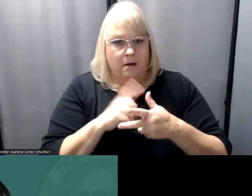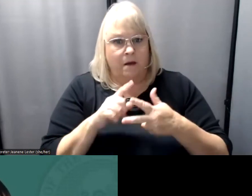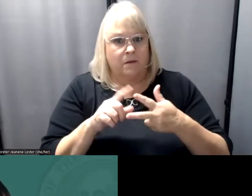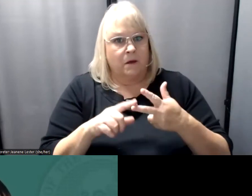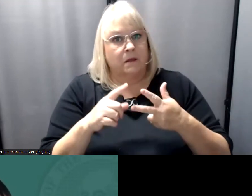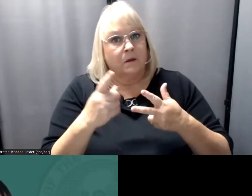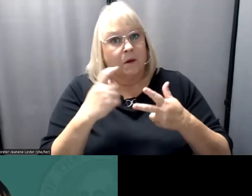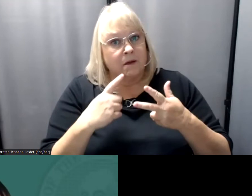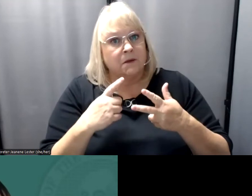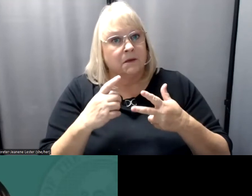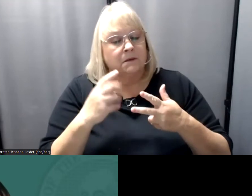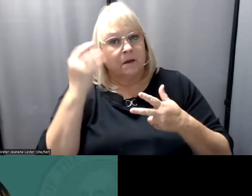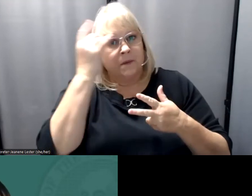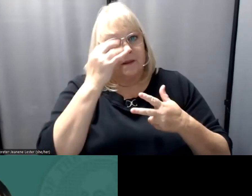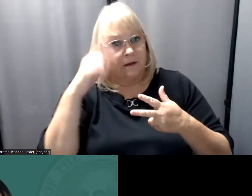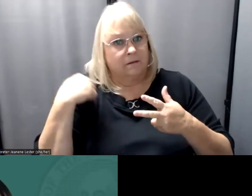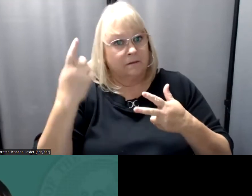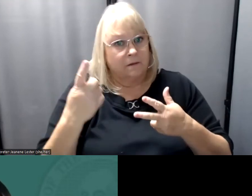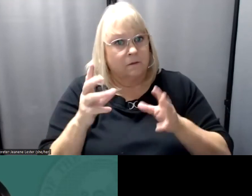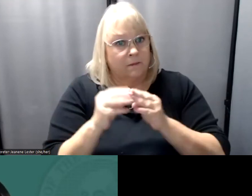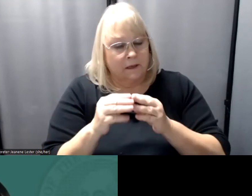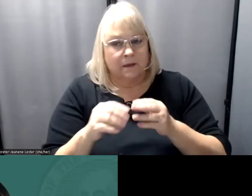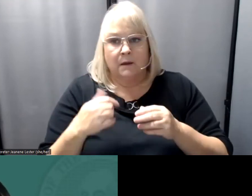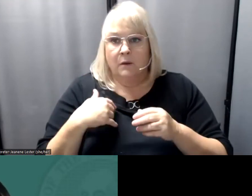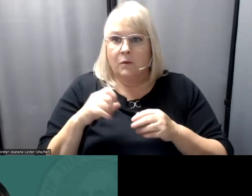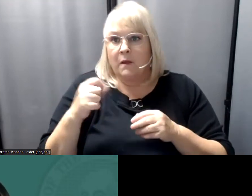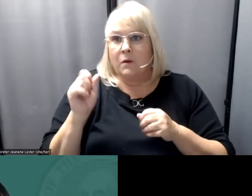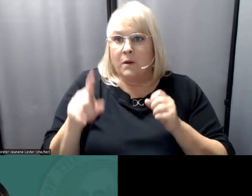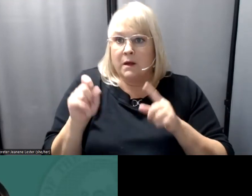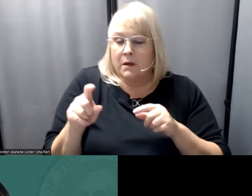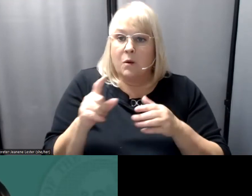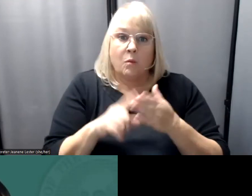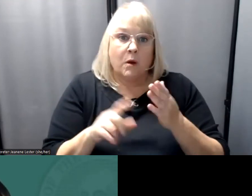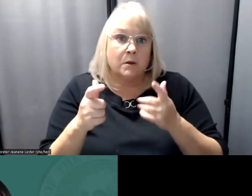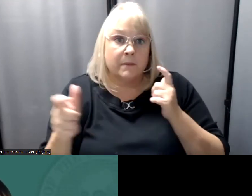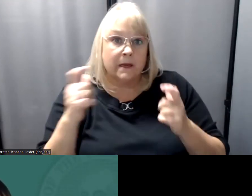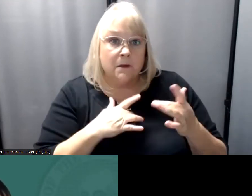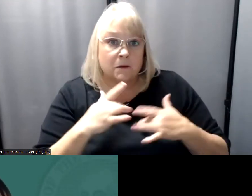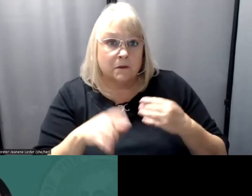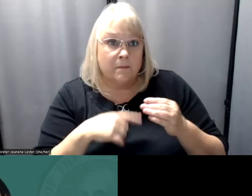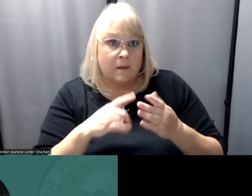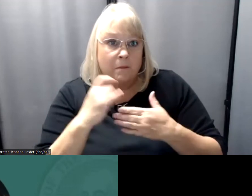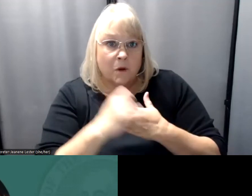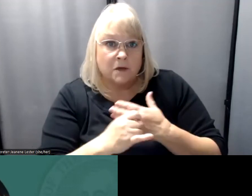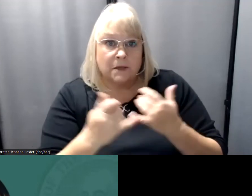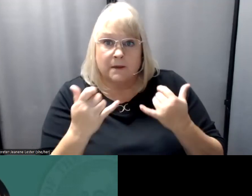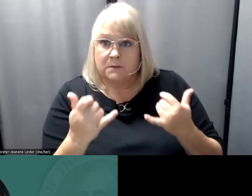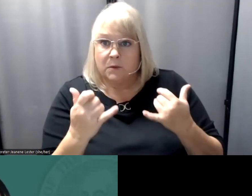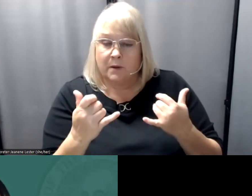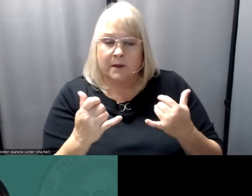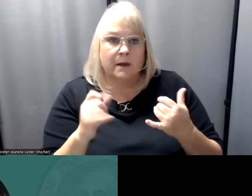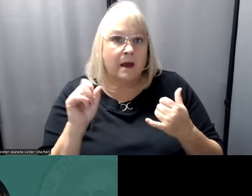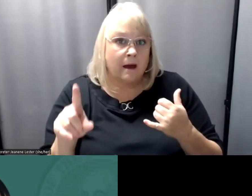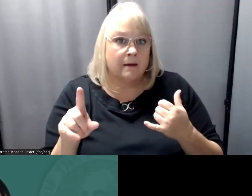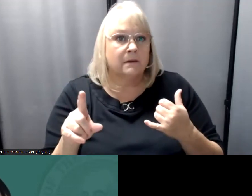Marty. Top 3 things. What are your biggest concerns about the project at this point? Whatever it might